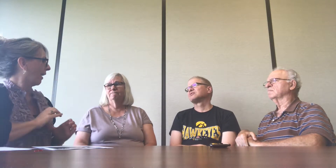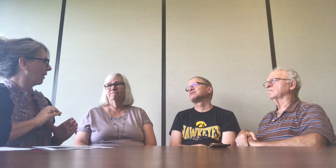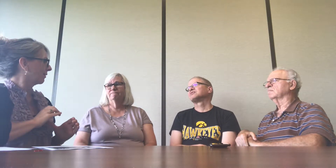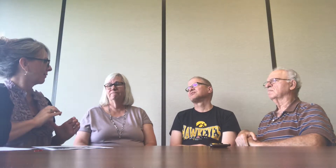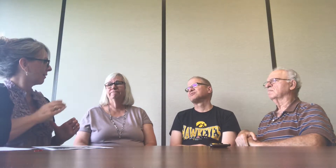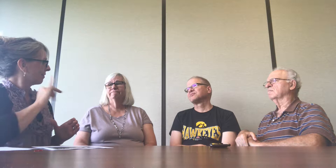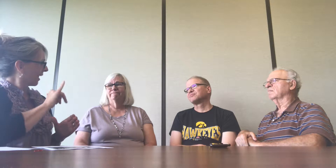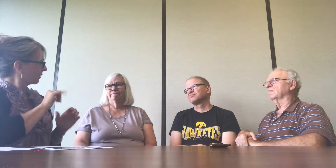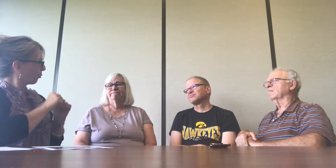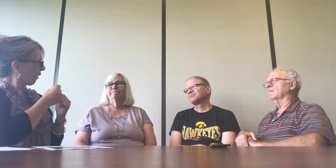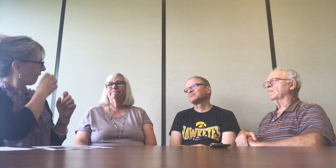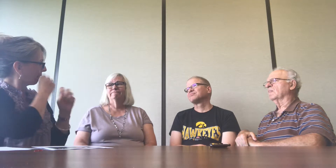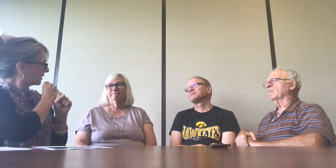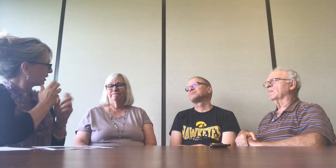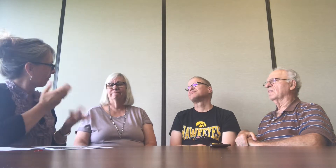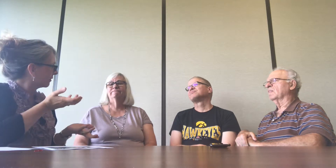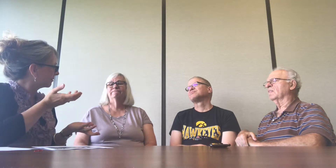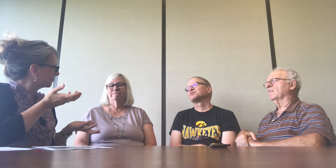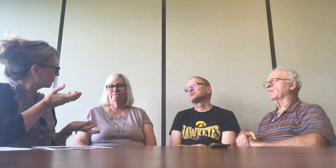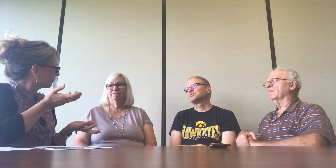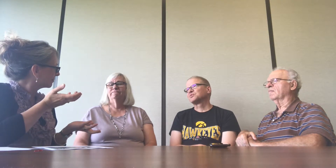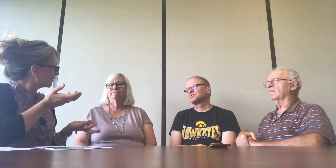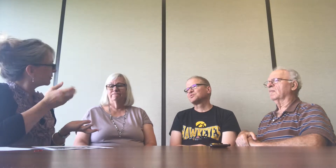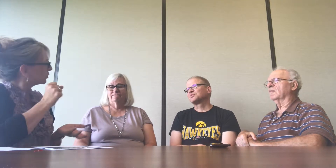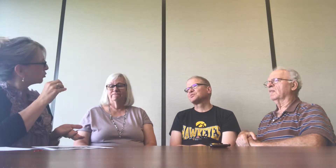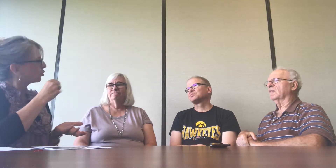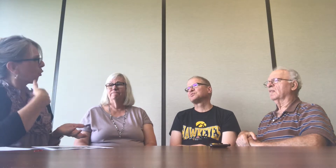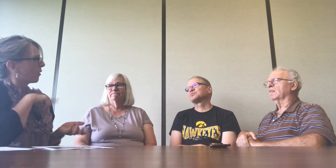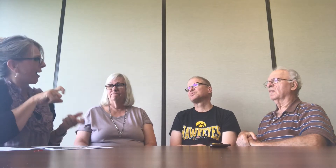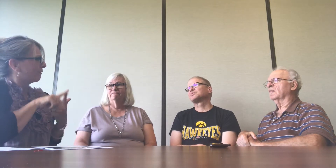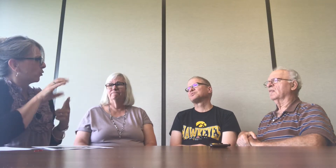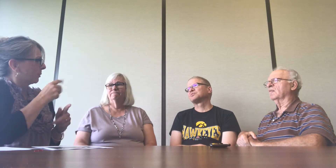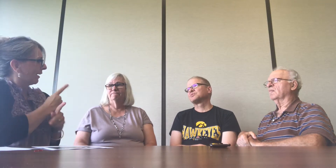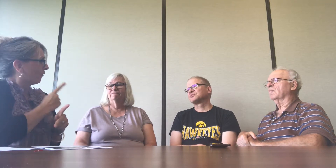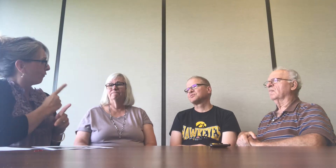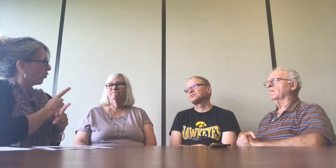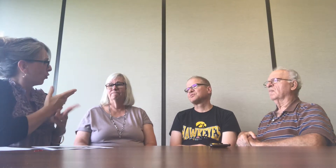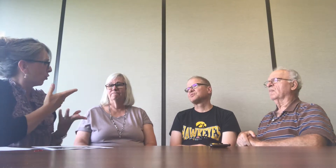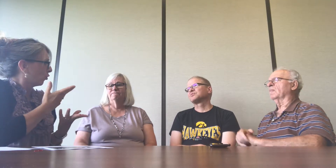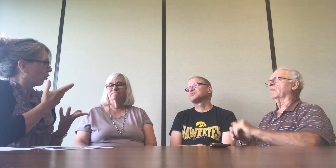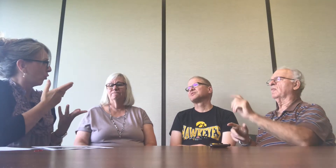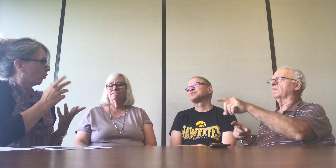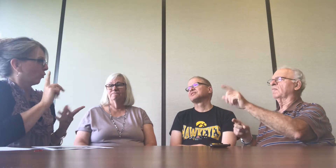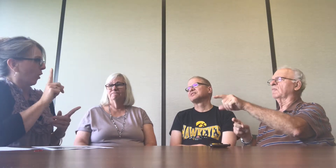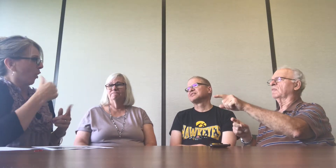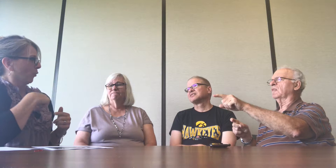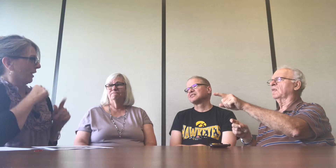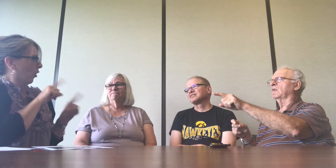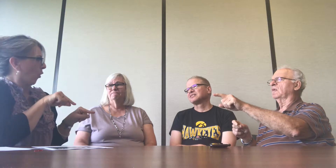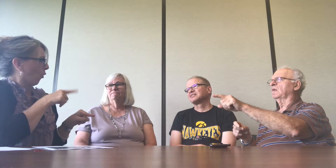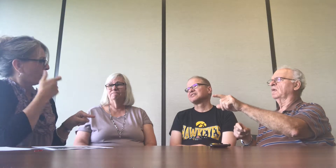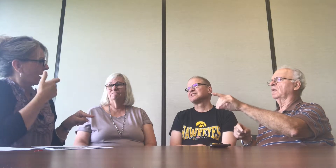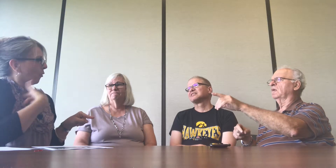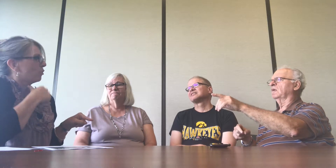We can't show that they are our clients because of confidentiality, so we have to be